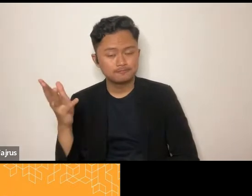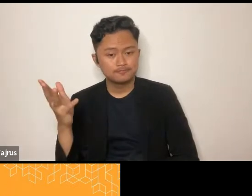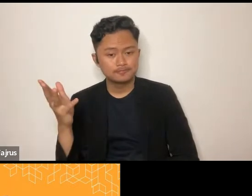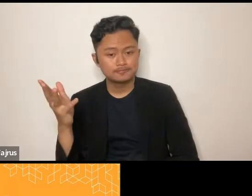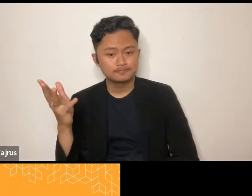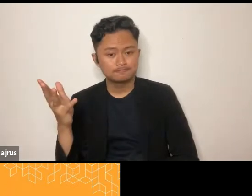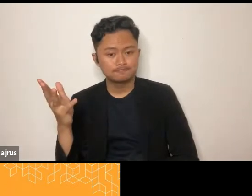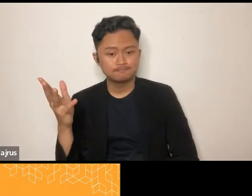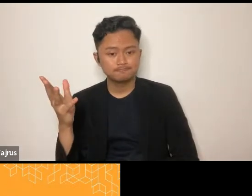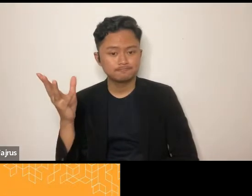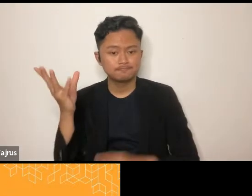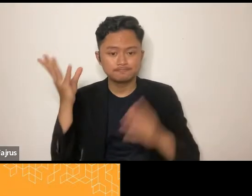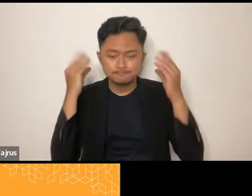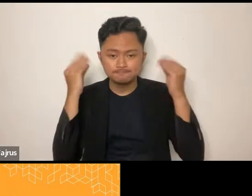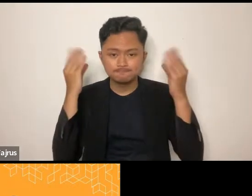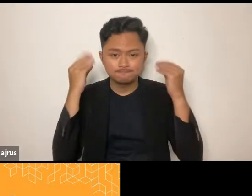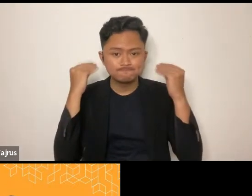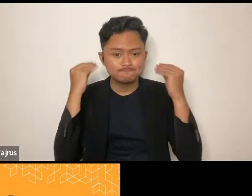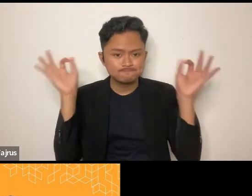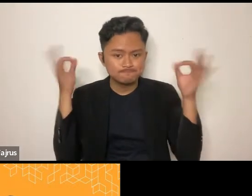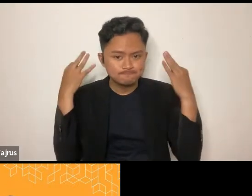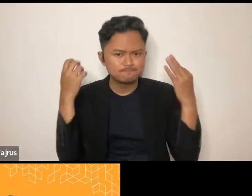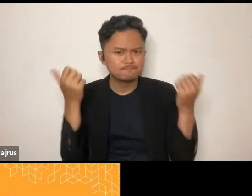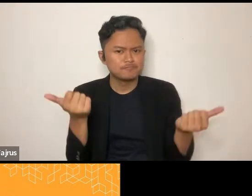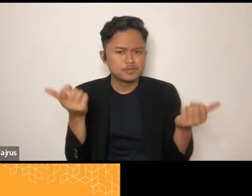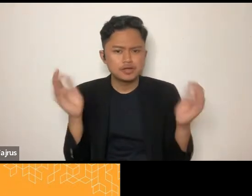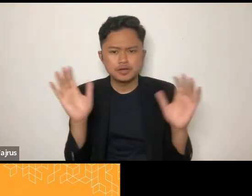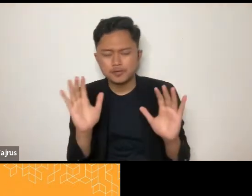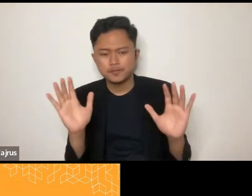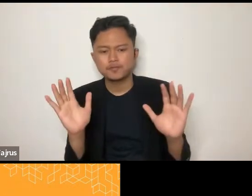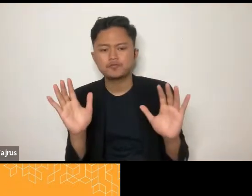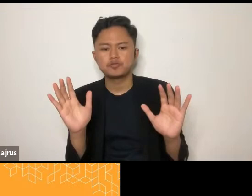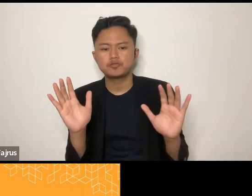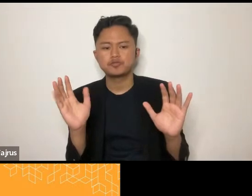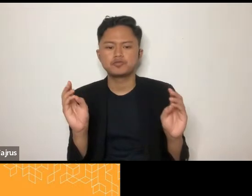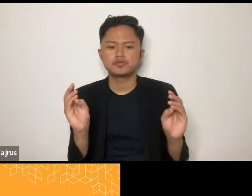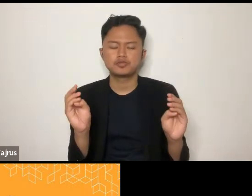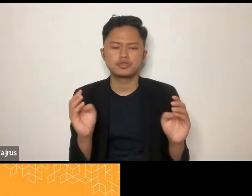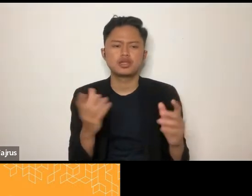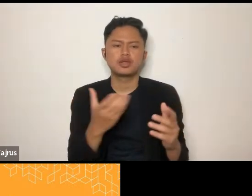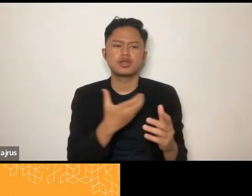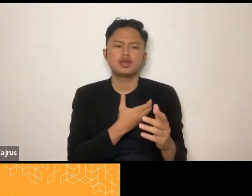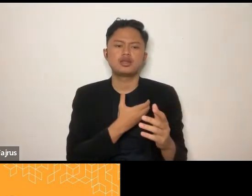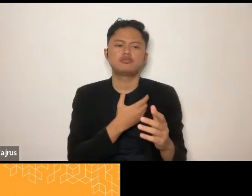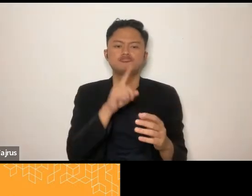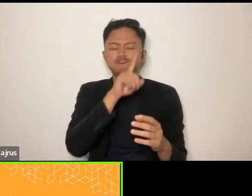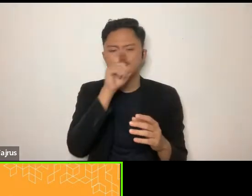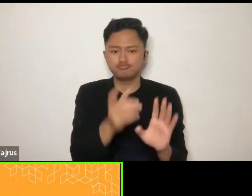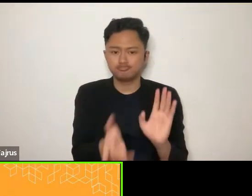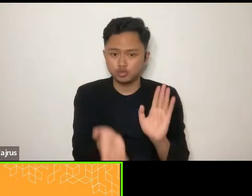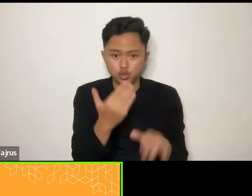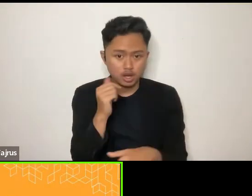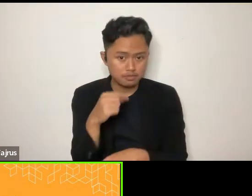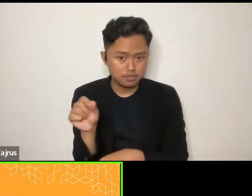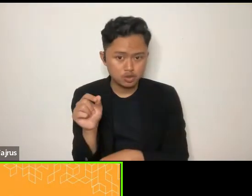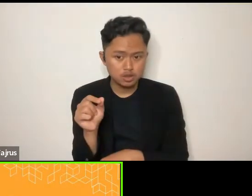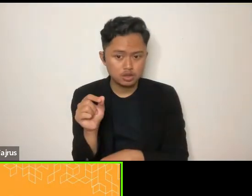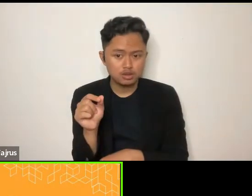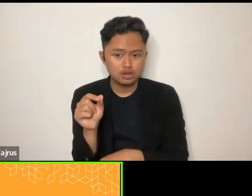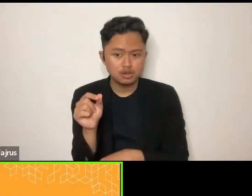Yeah, can you hear me clearly? Yes. Okay, so you want me to repeat the question, right, Kaiser?